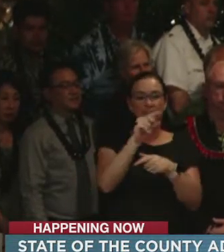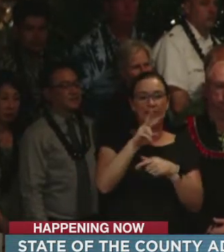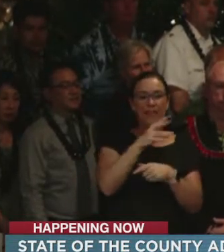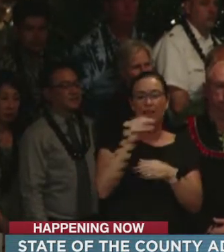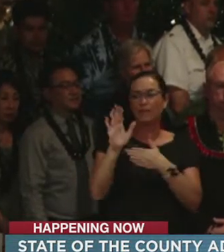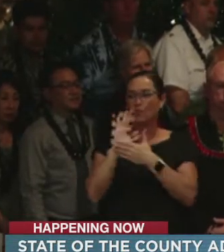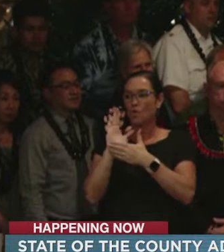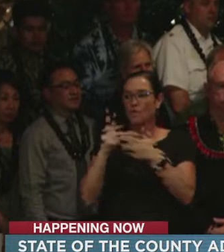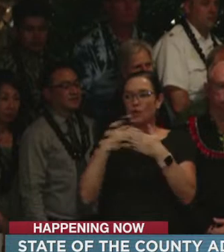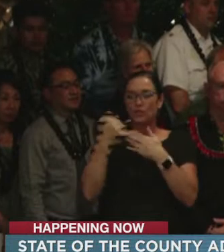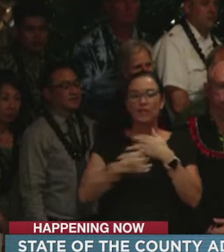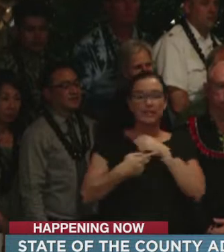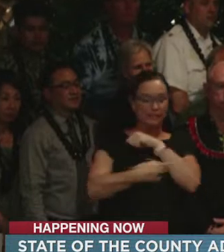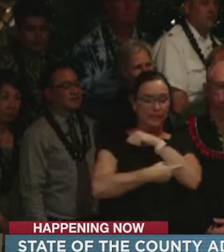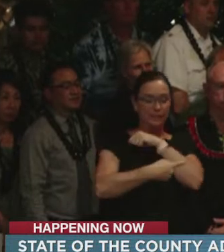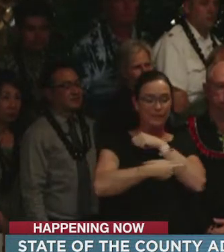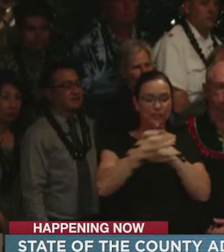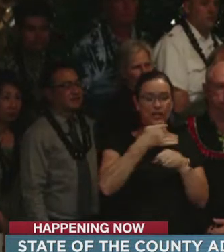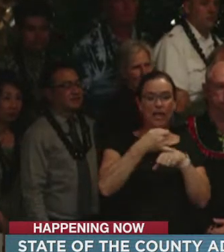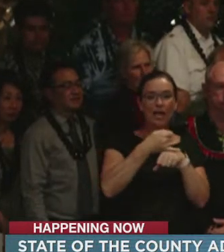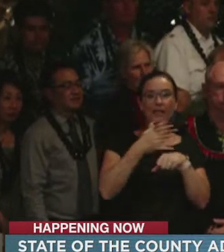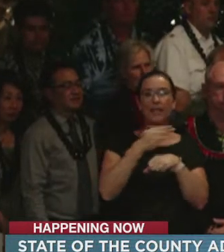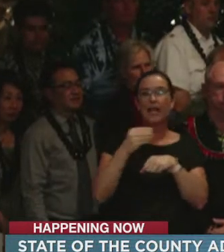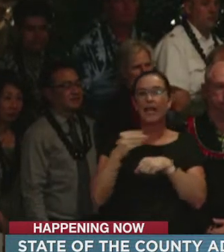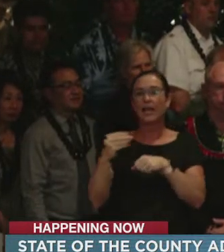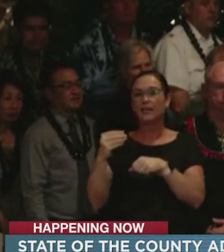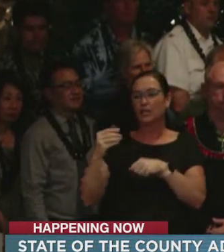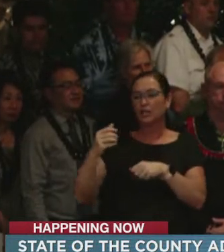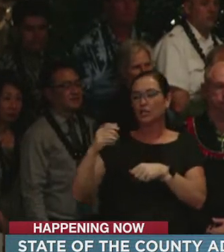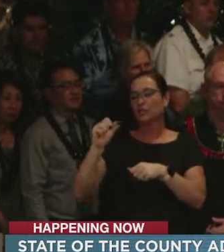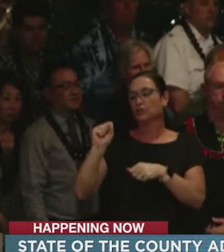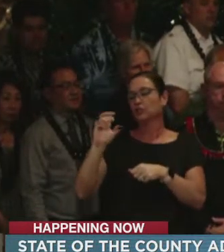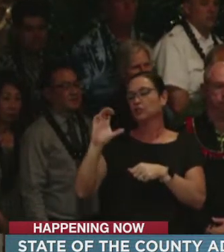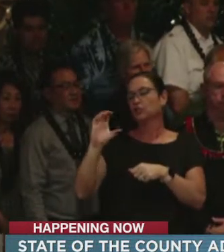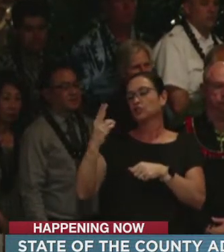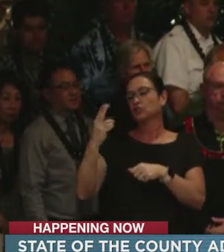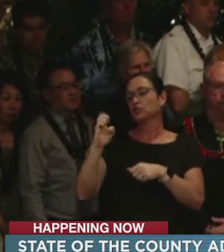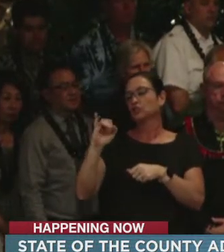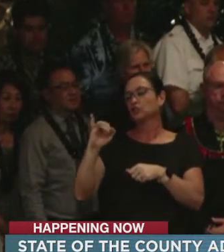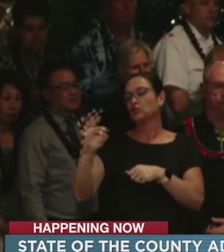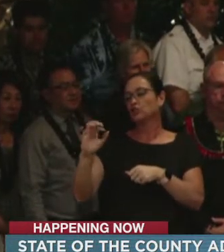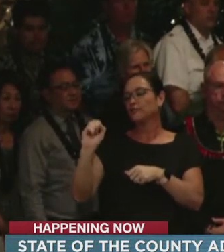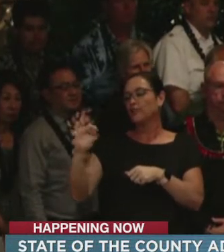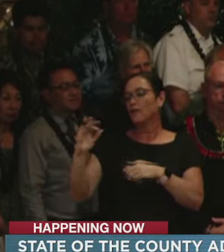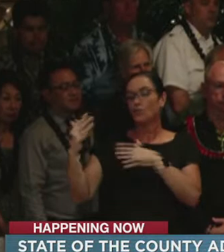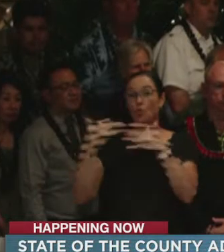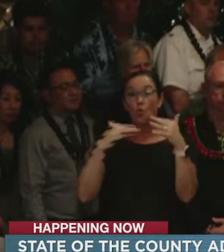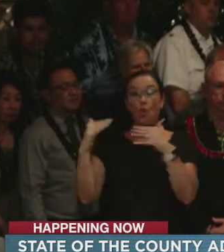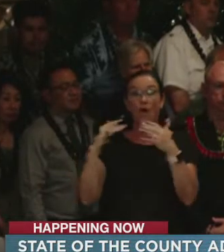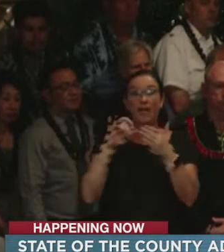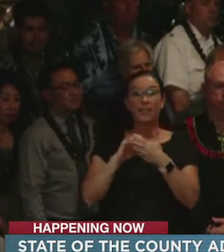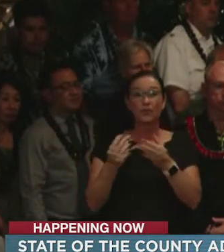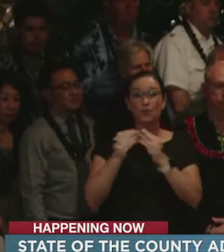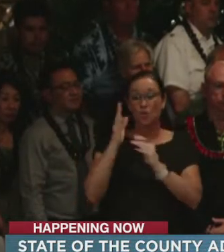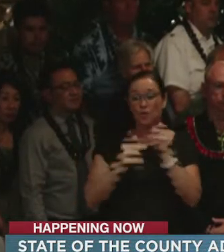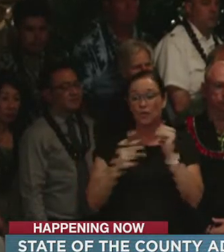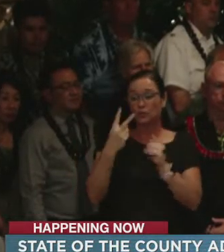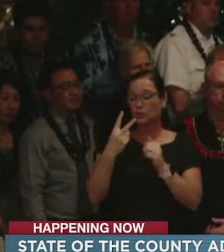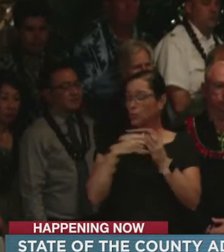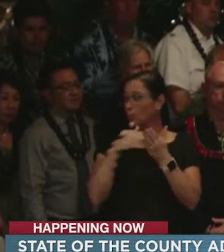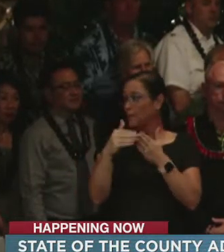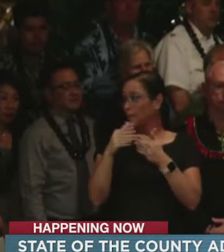projects, Temptation Island and Chief of War, that generated over $32 million of on-island revenues,